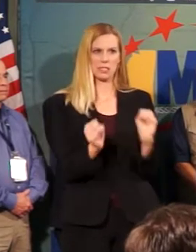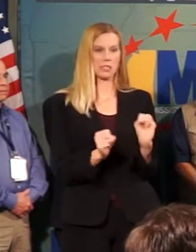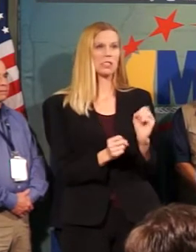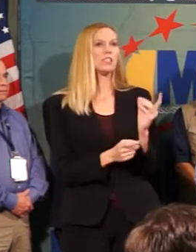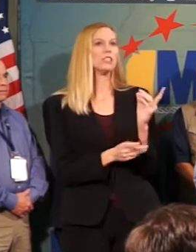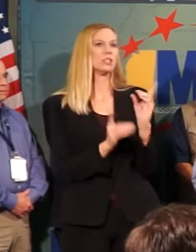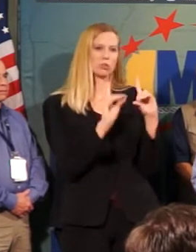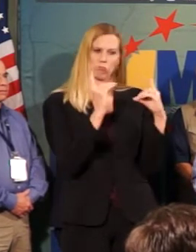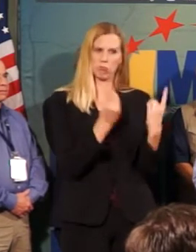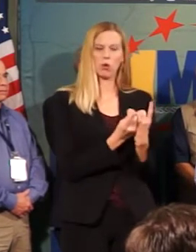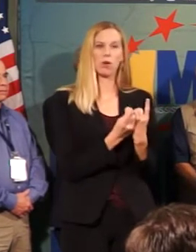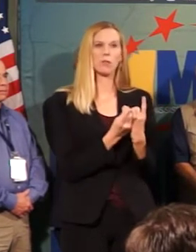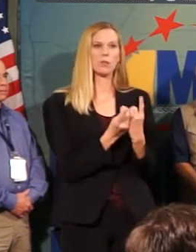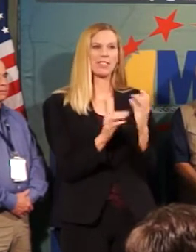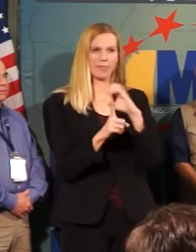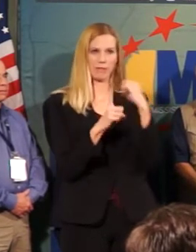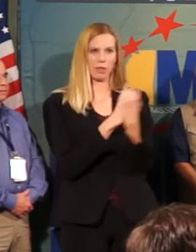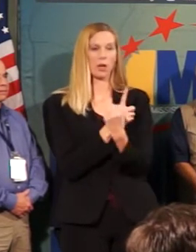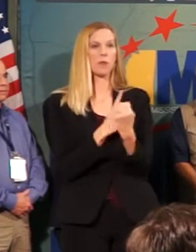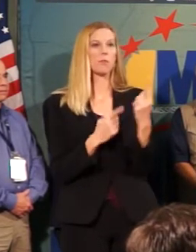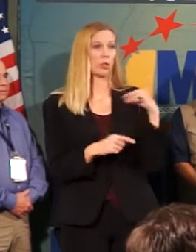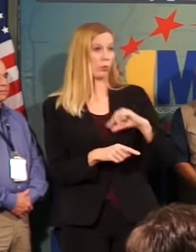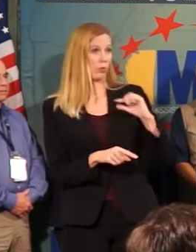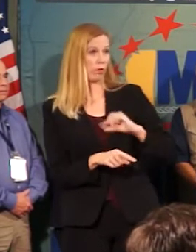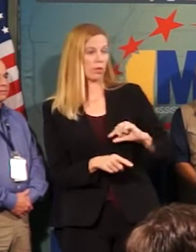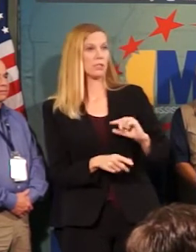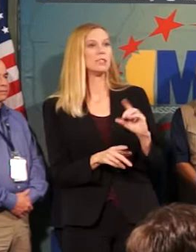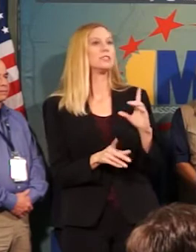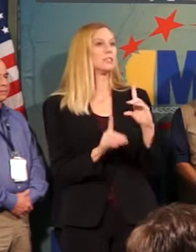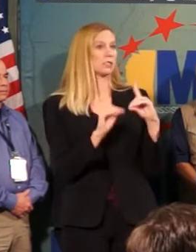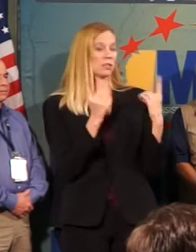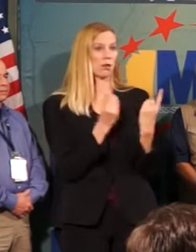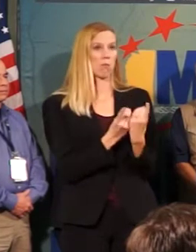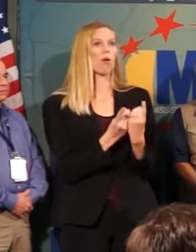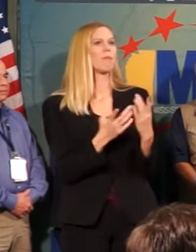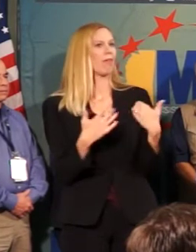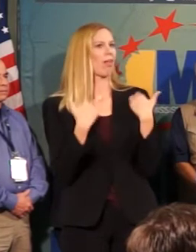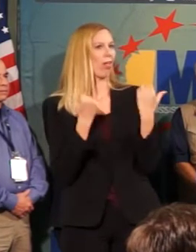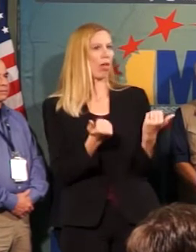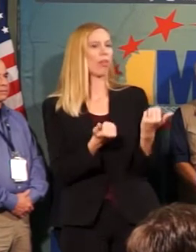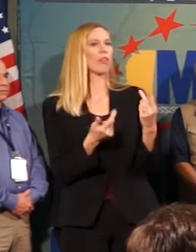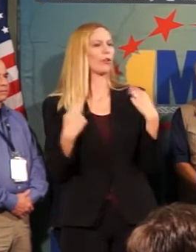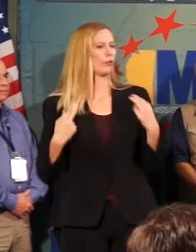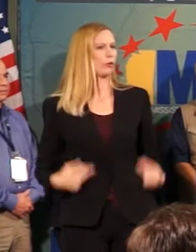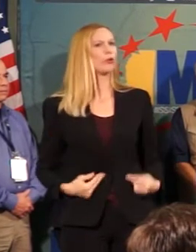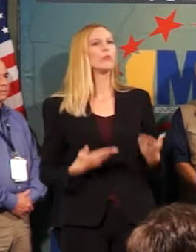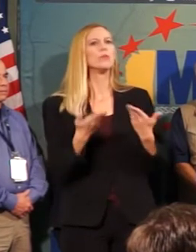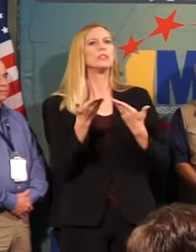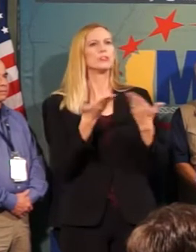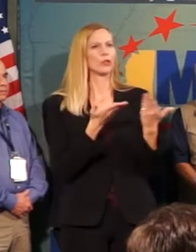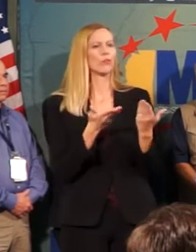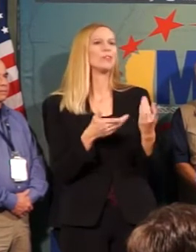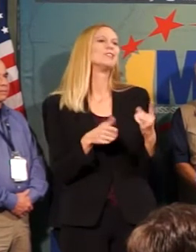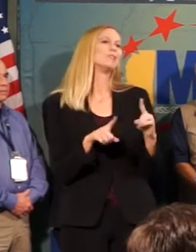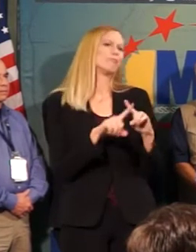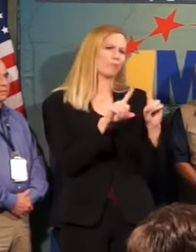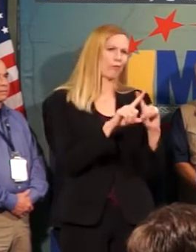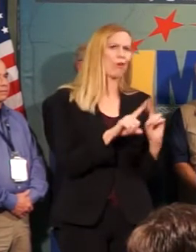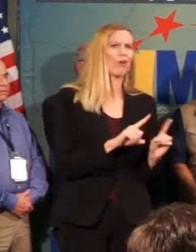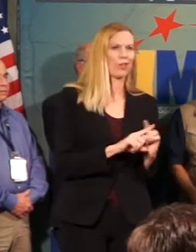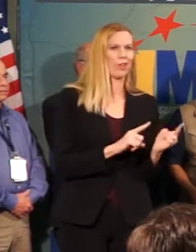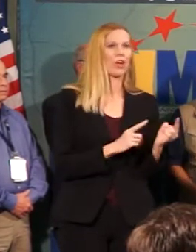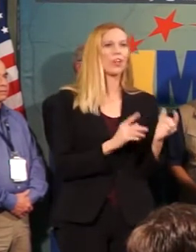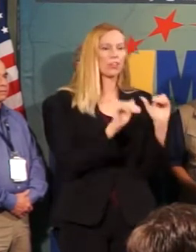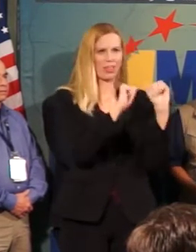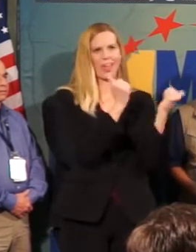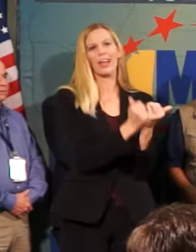Quality, our Department of Transportation, Departments of Health and Human Services, and other agencies that play a key role in helping